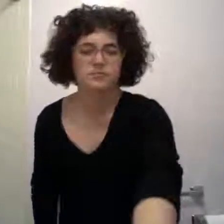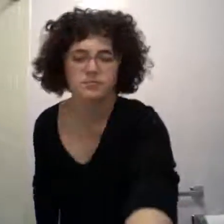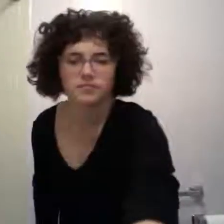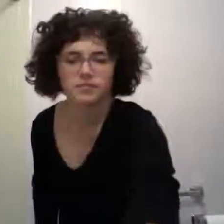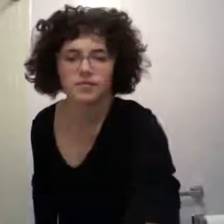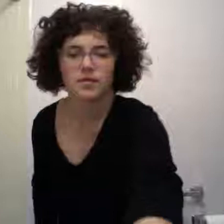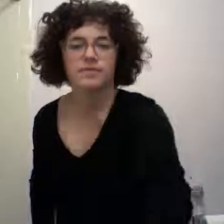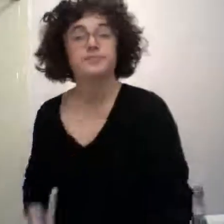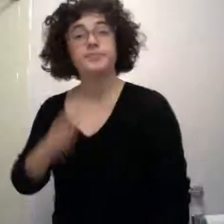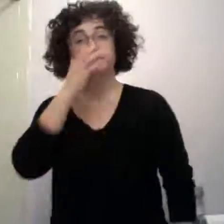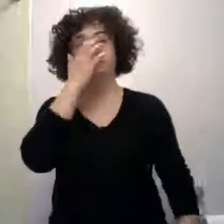anymore.